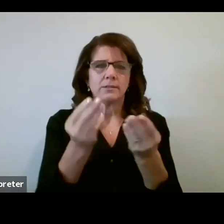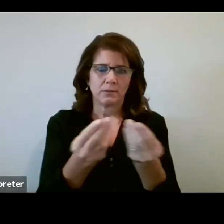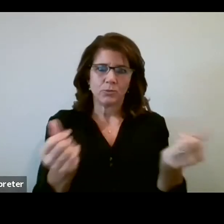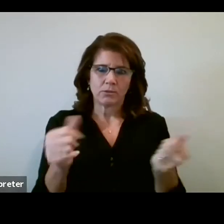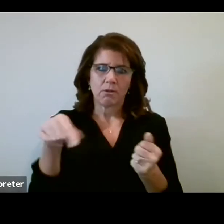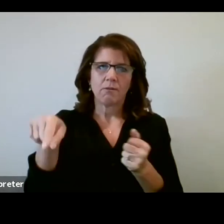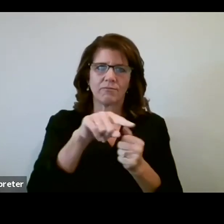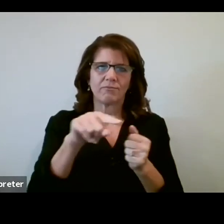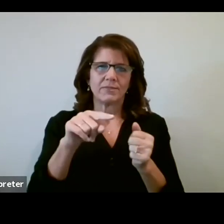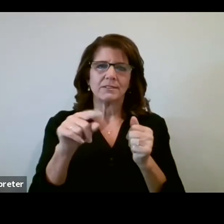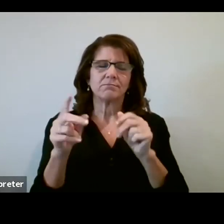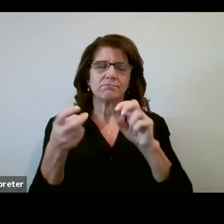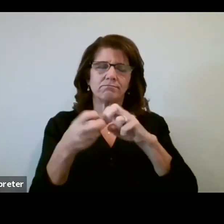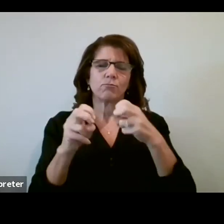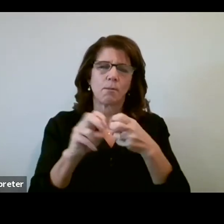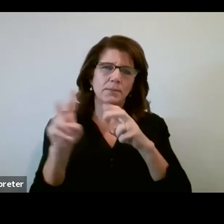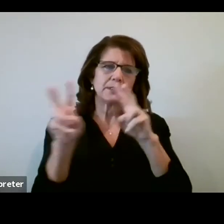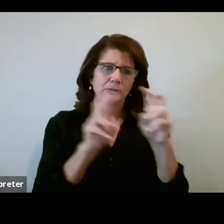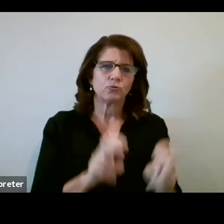issues.